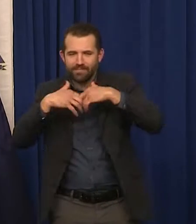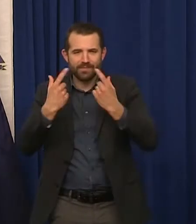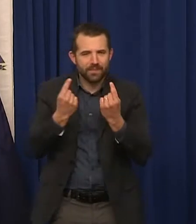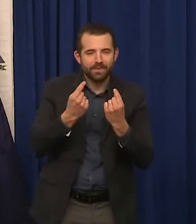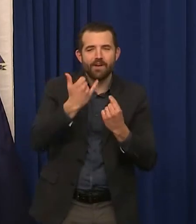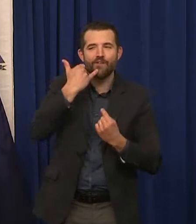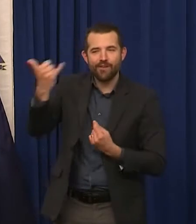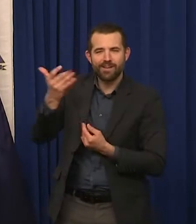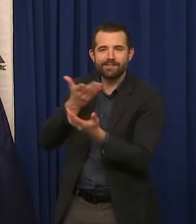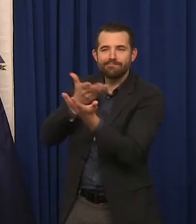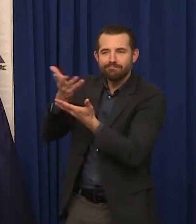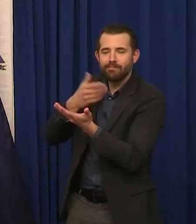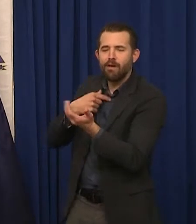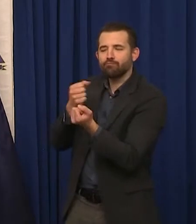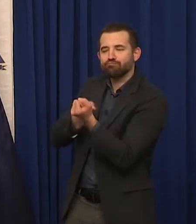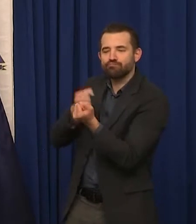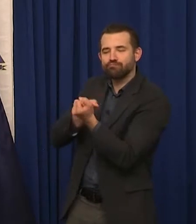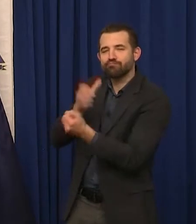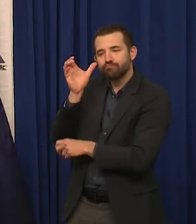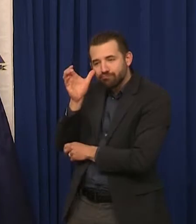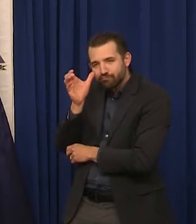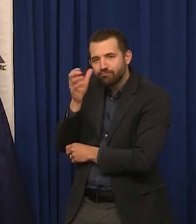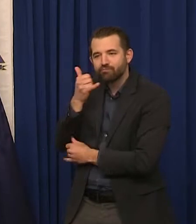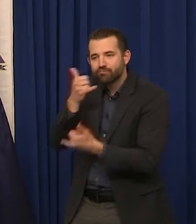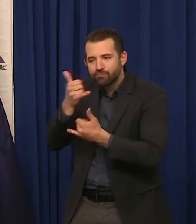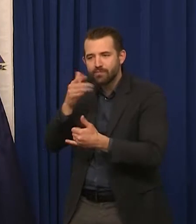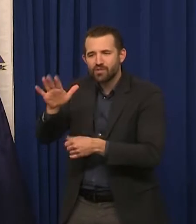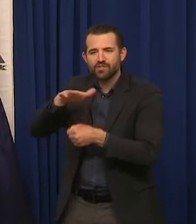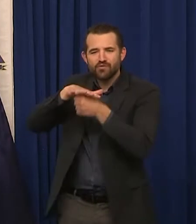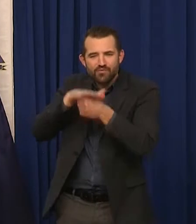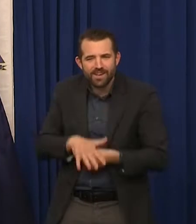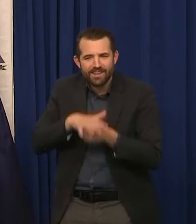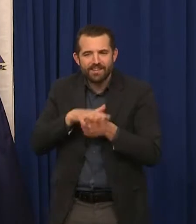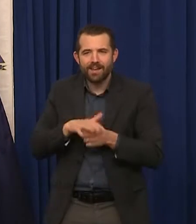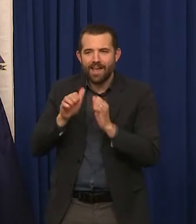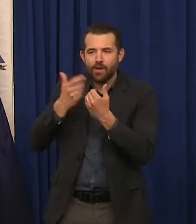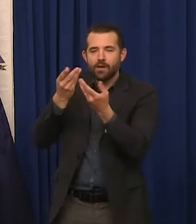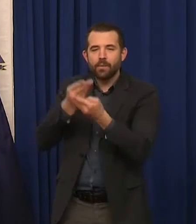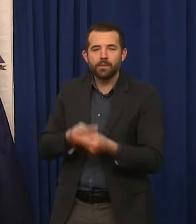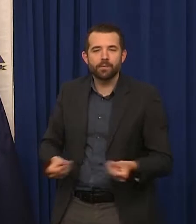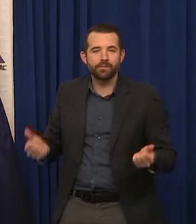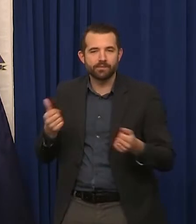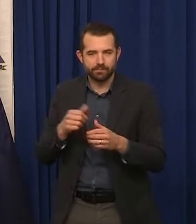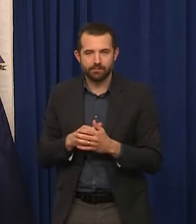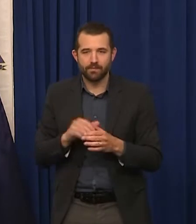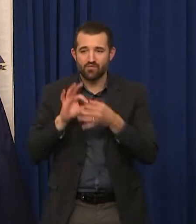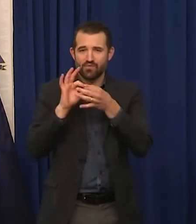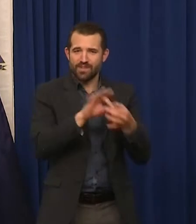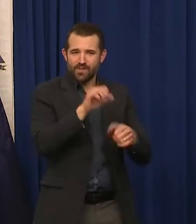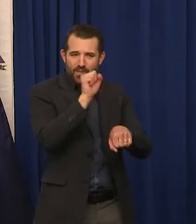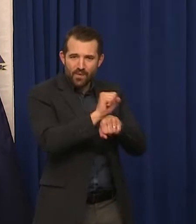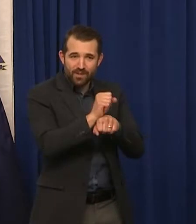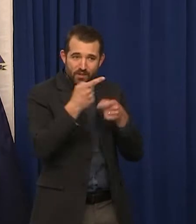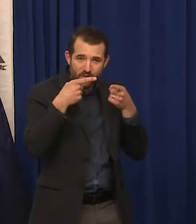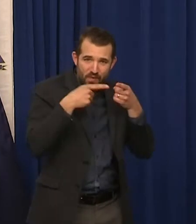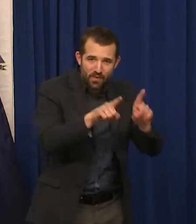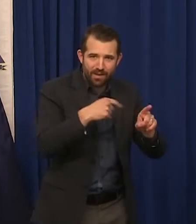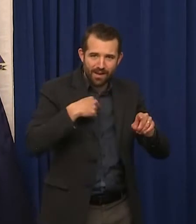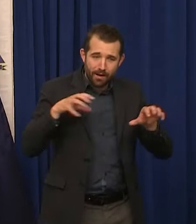individuals manage the stress of serving on the front lines of the fight against the COVID-19 pandemic.